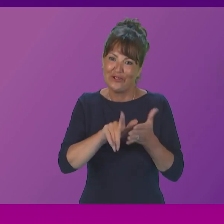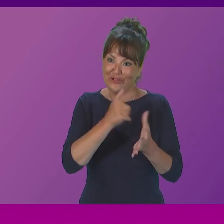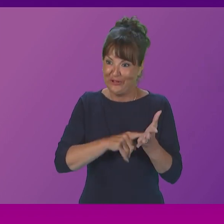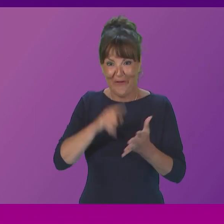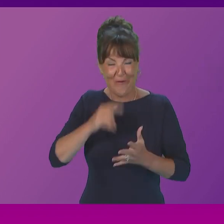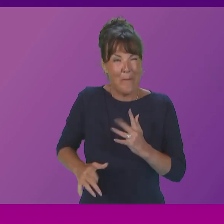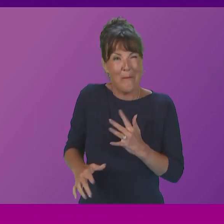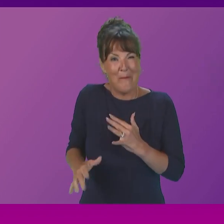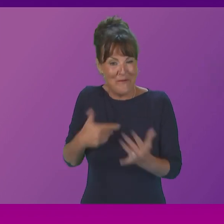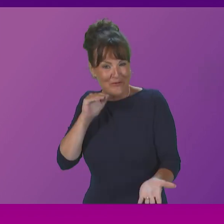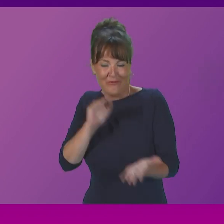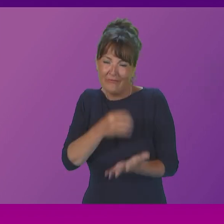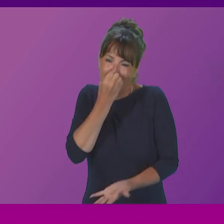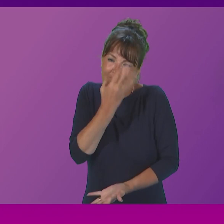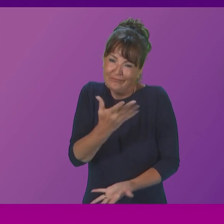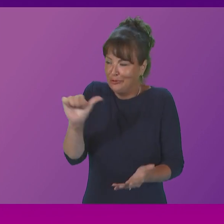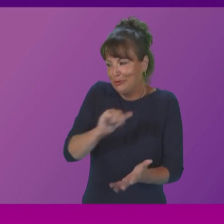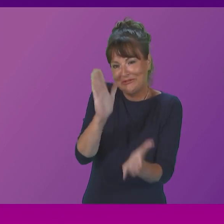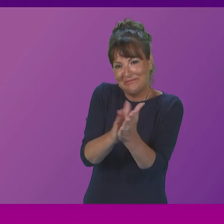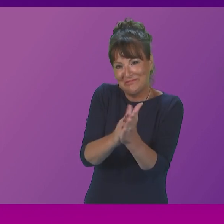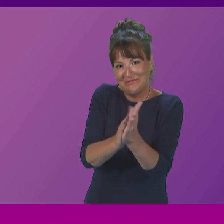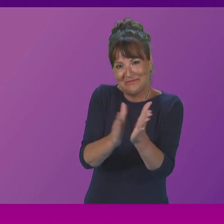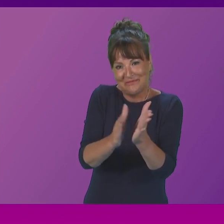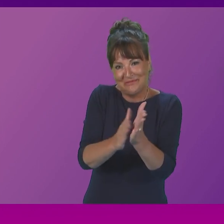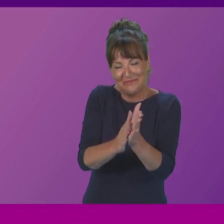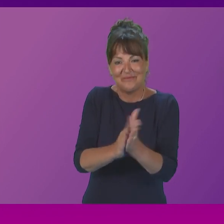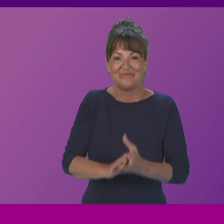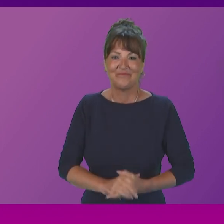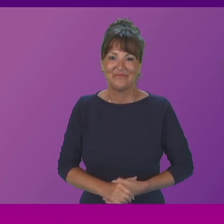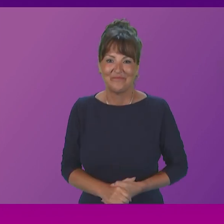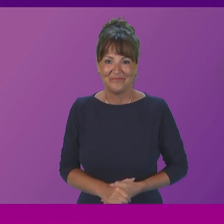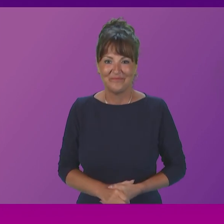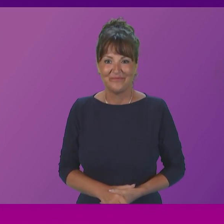arrived this morning. I think that deserves a round of applause.